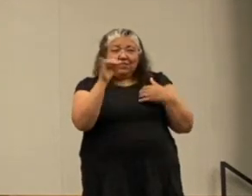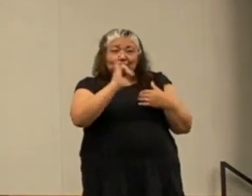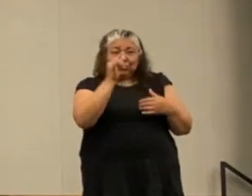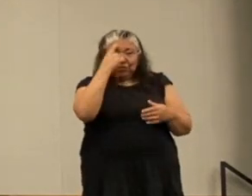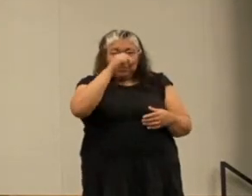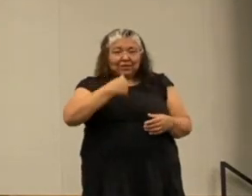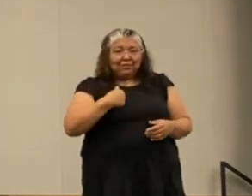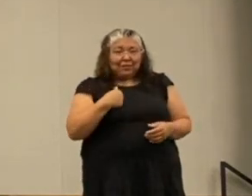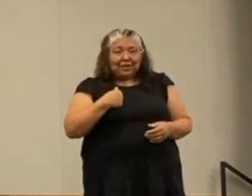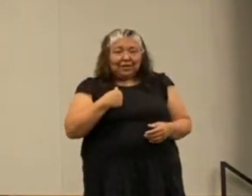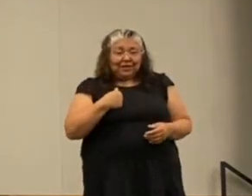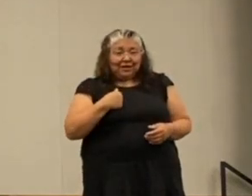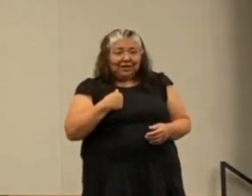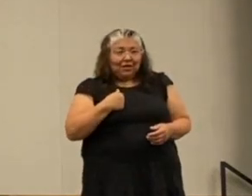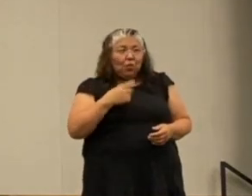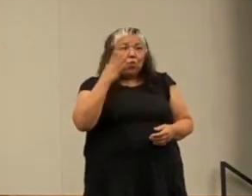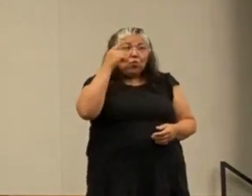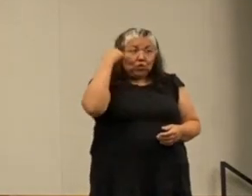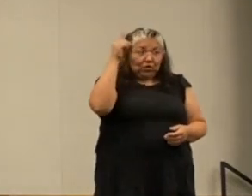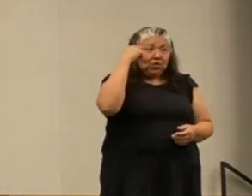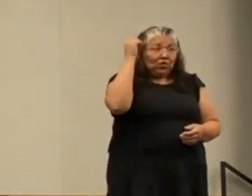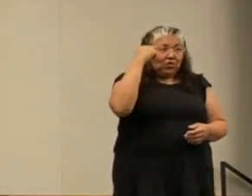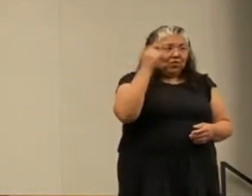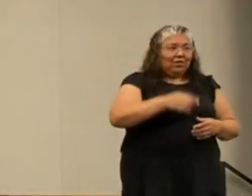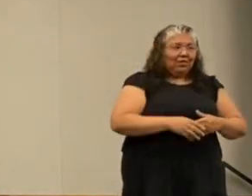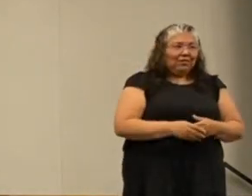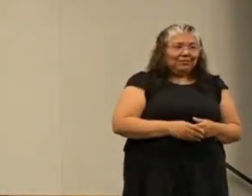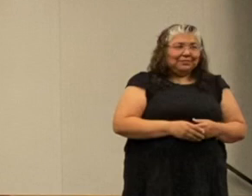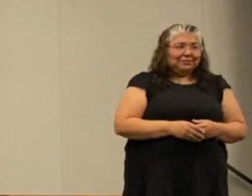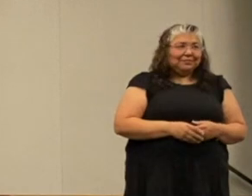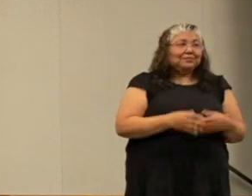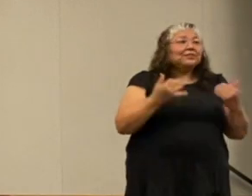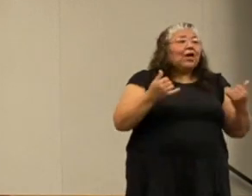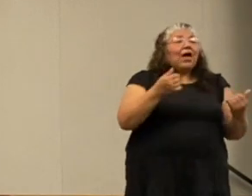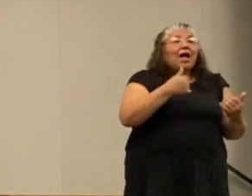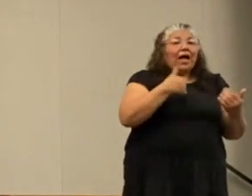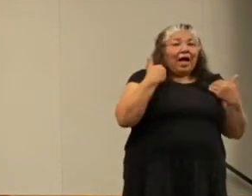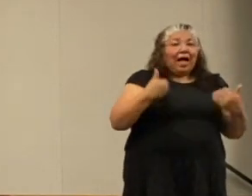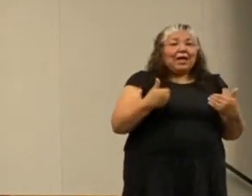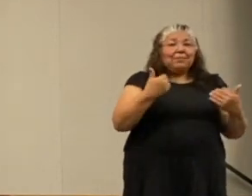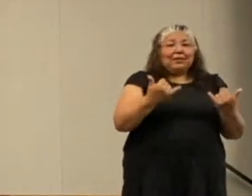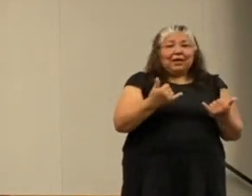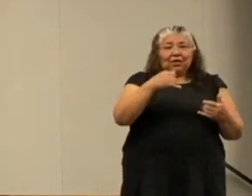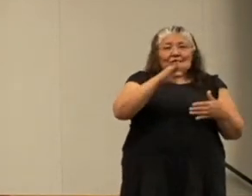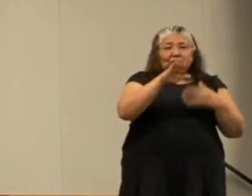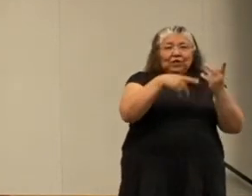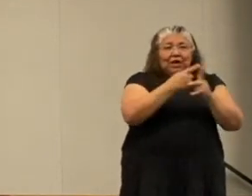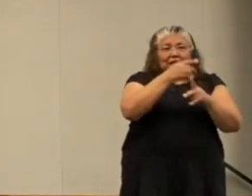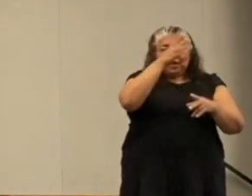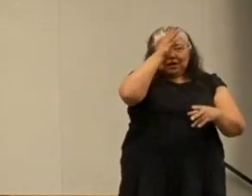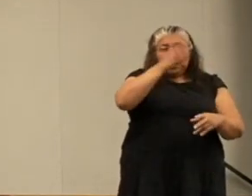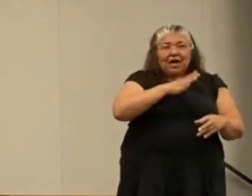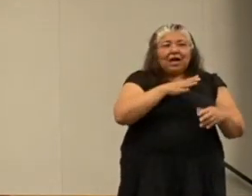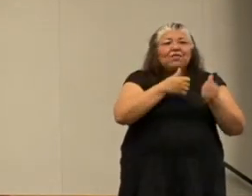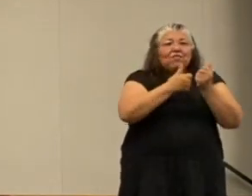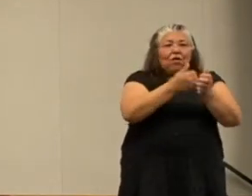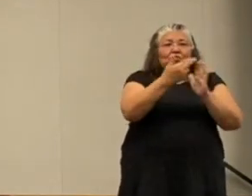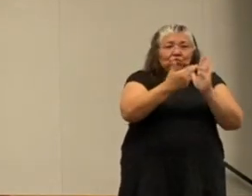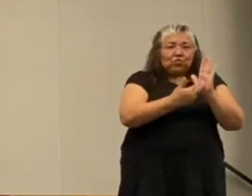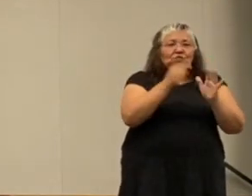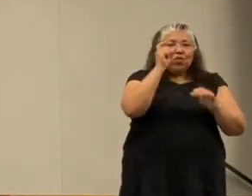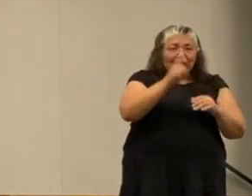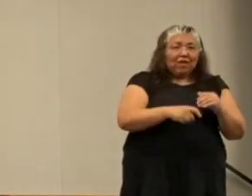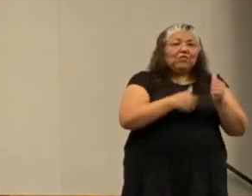because of me. It was crazy. But let me tell you something. I am now the kind of guy that follows the rules. You got to